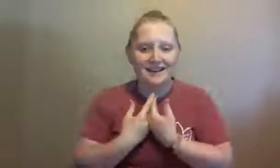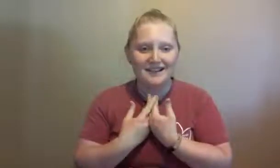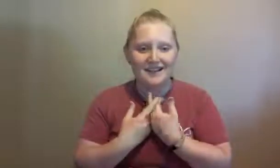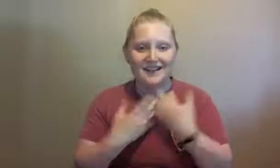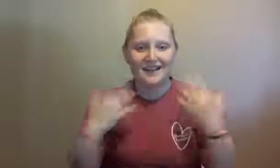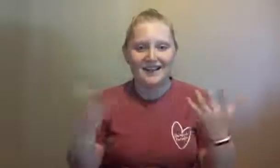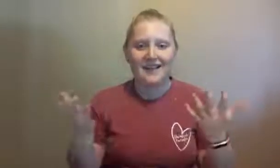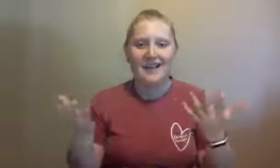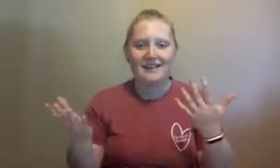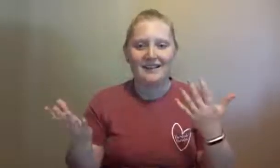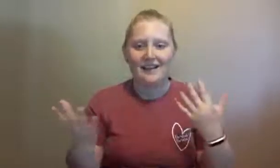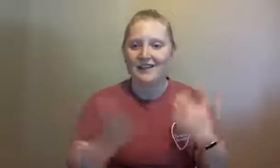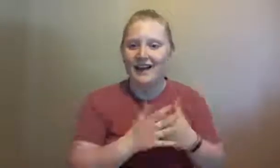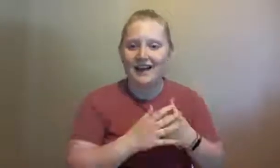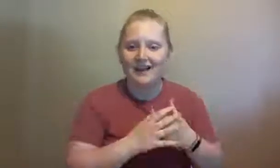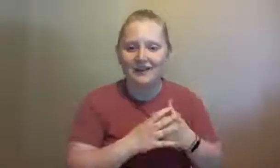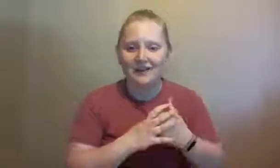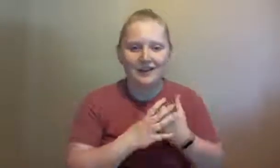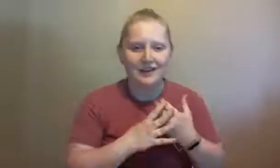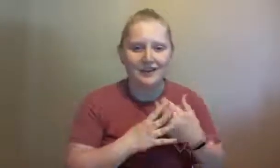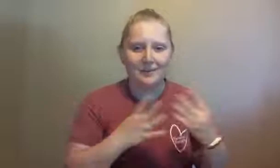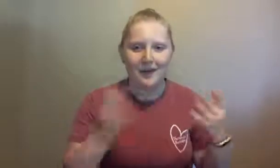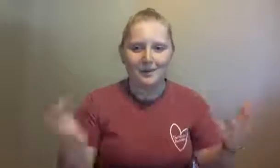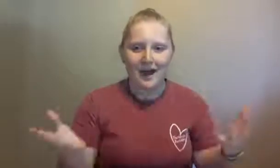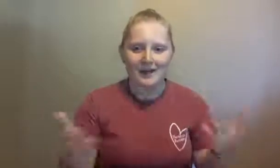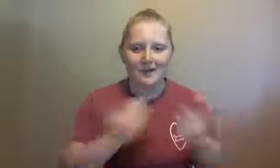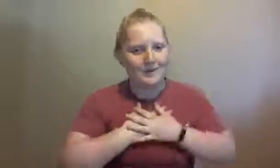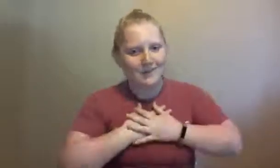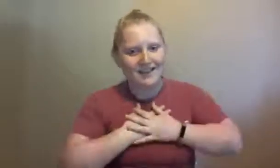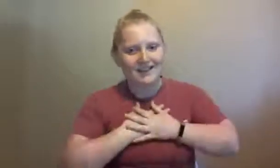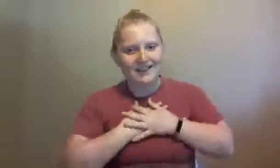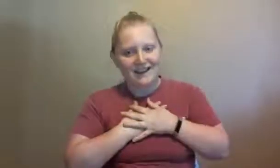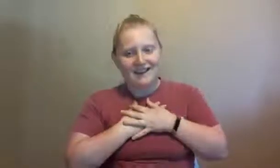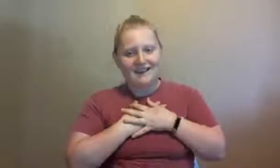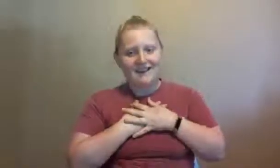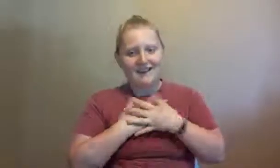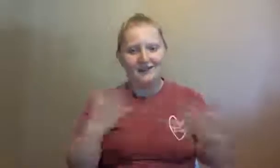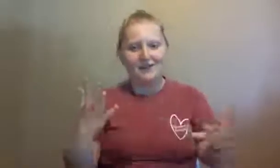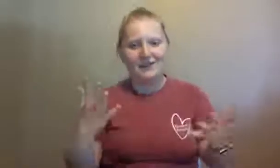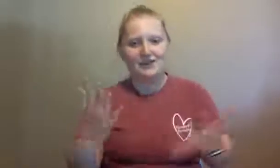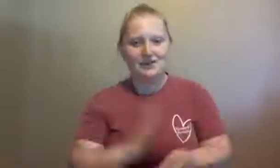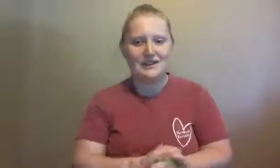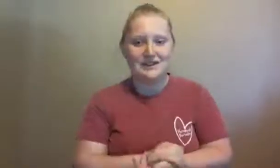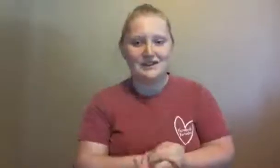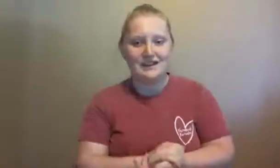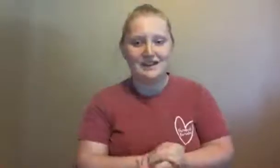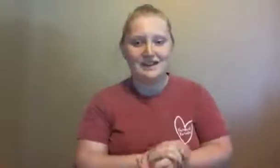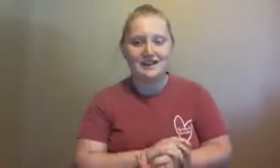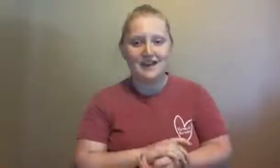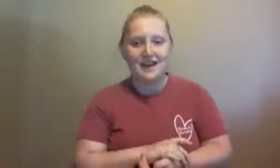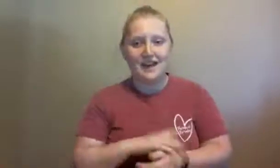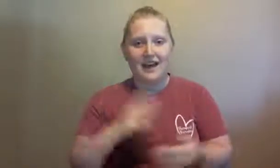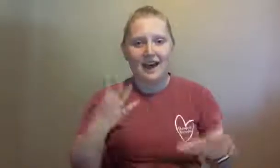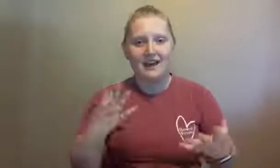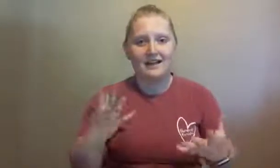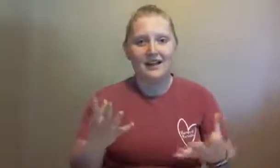this ASL Live, learning about pets with me, Liz. I really enjoy teaching these